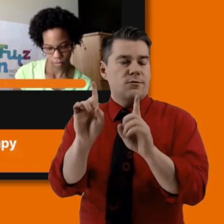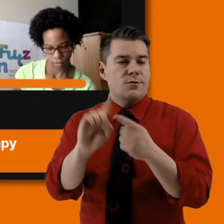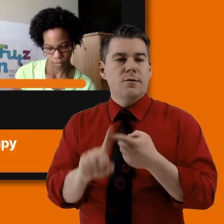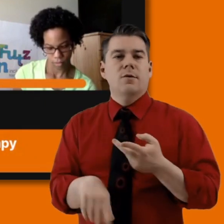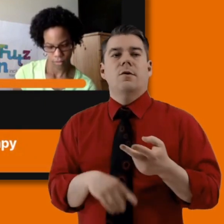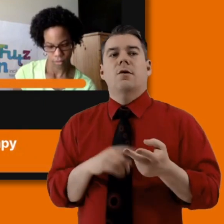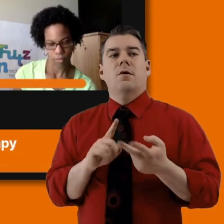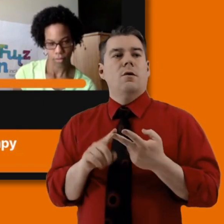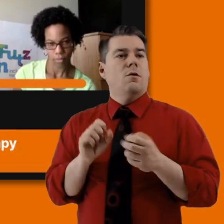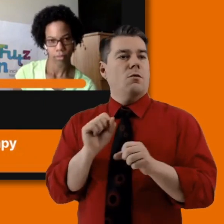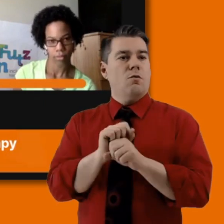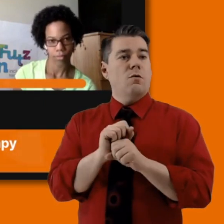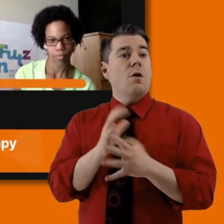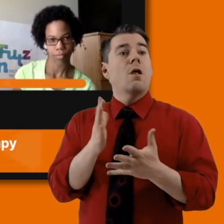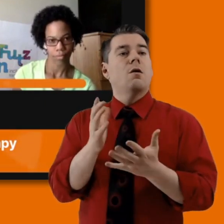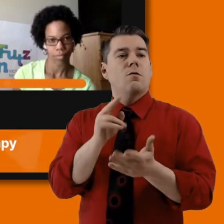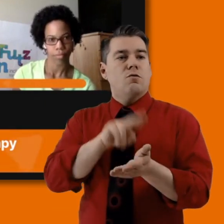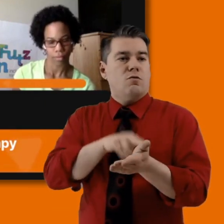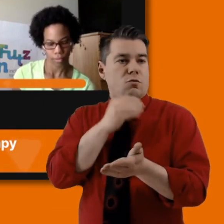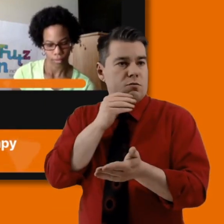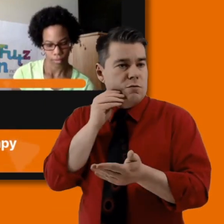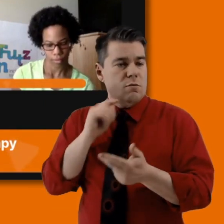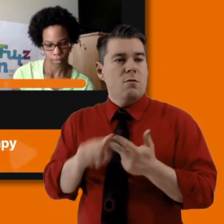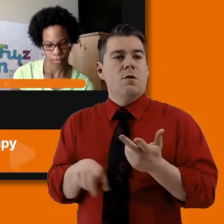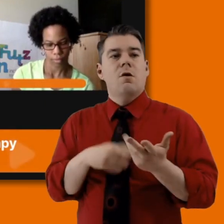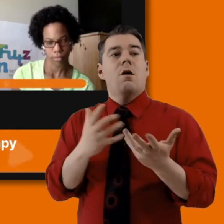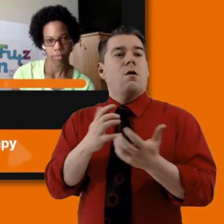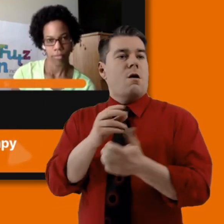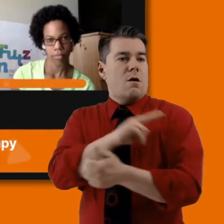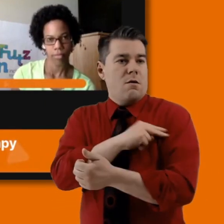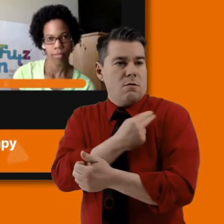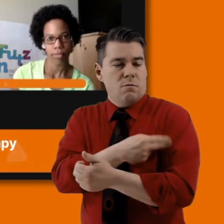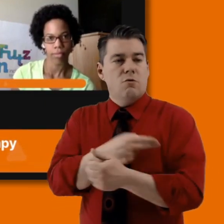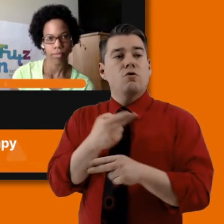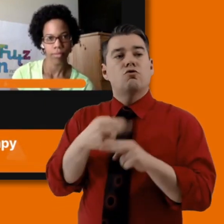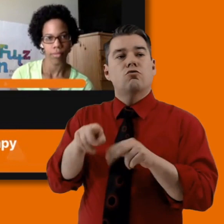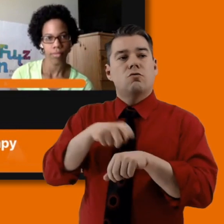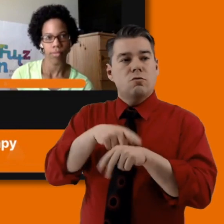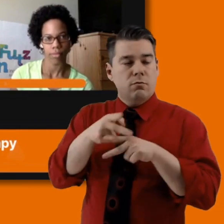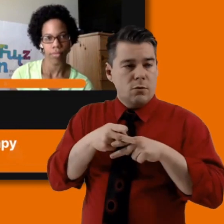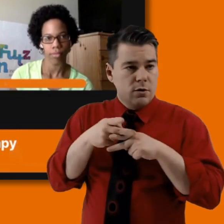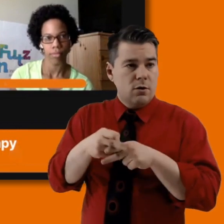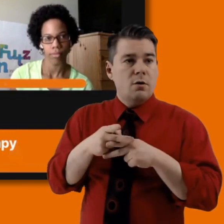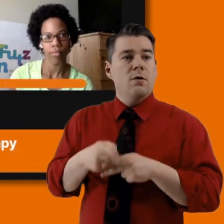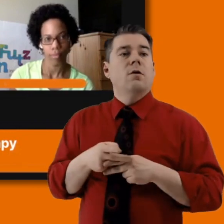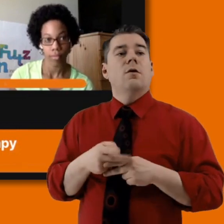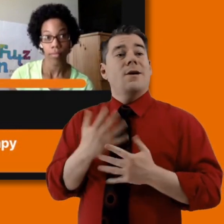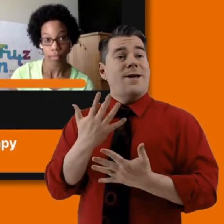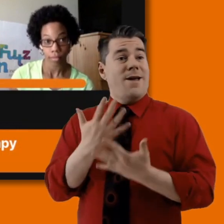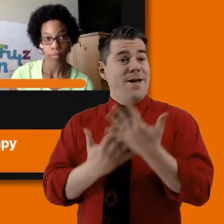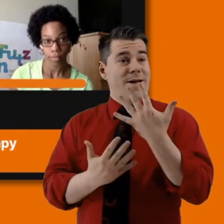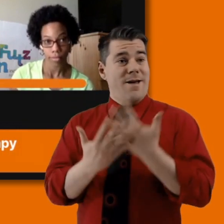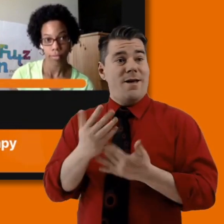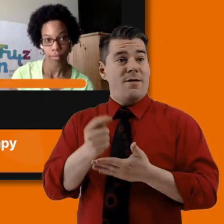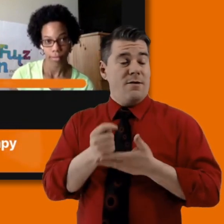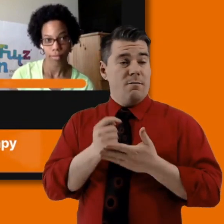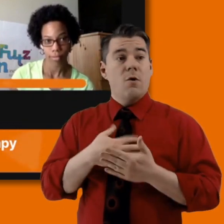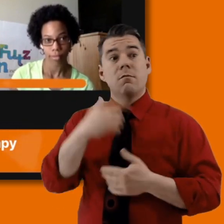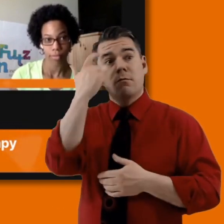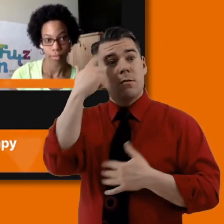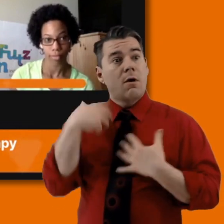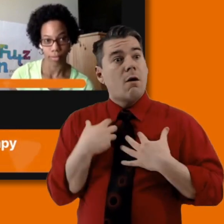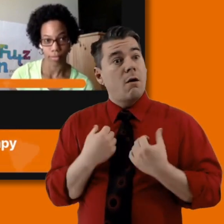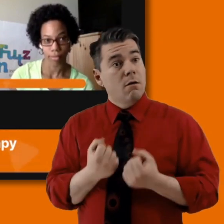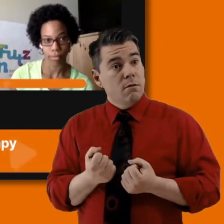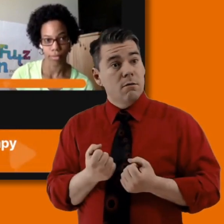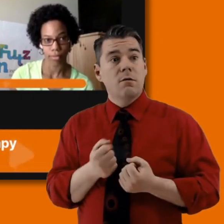in nursing homes. We work a lot in hospitals, in short-term care. Hand therapy is a huge discipline. Mental health is